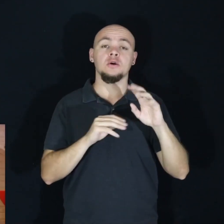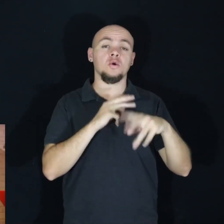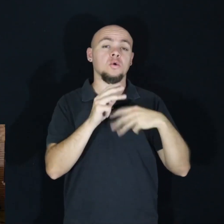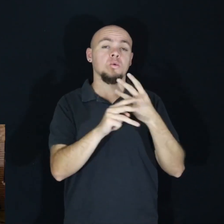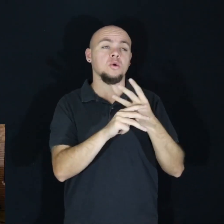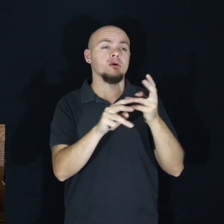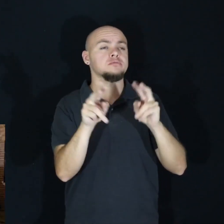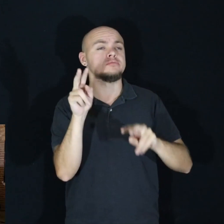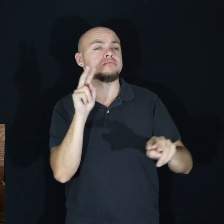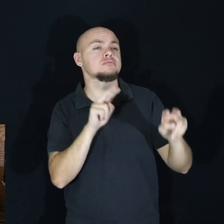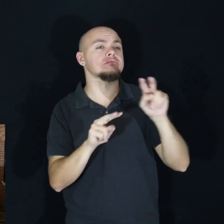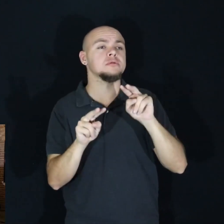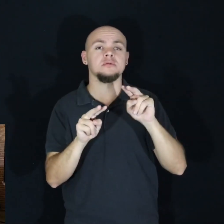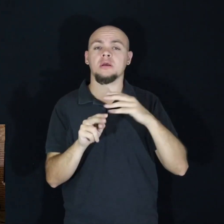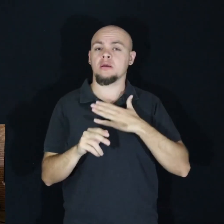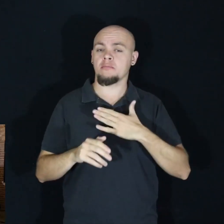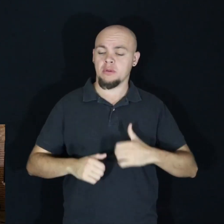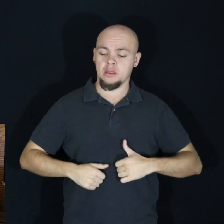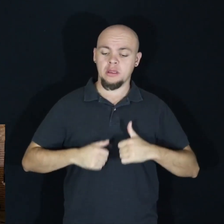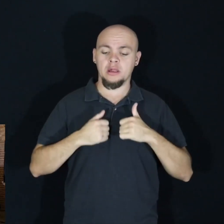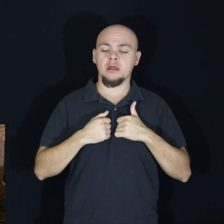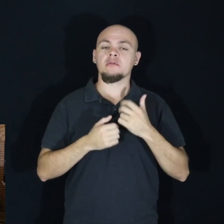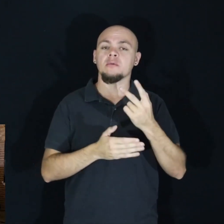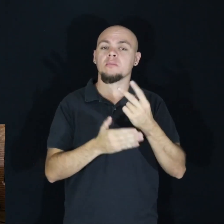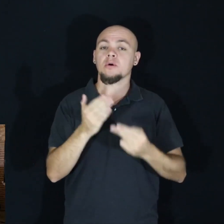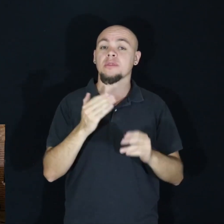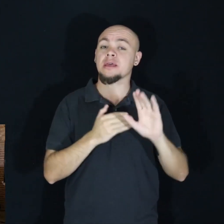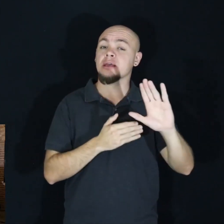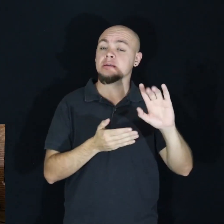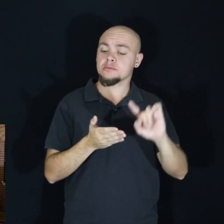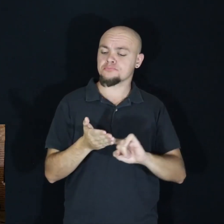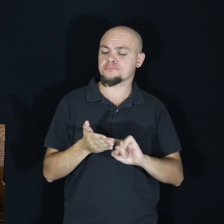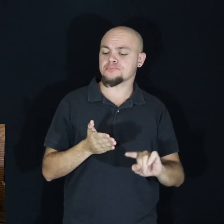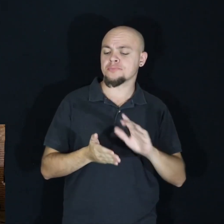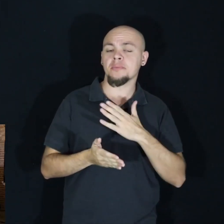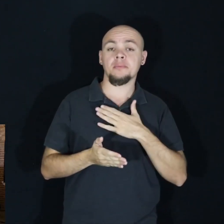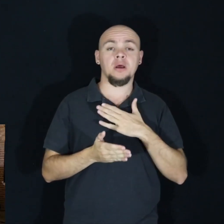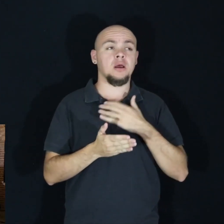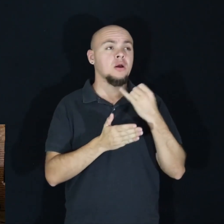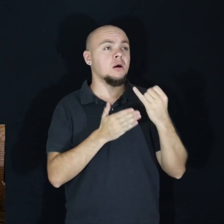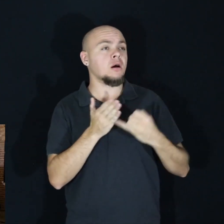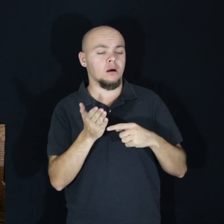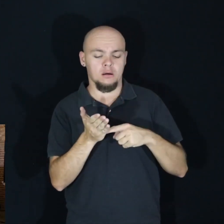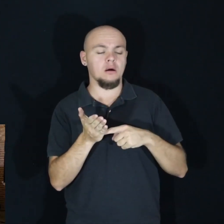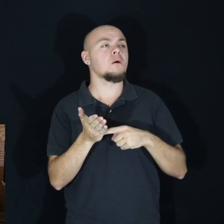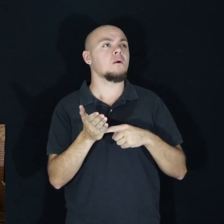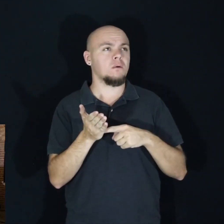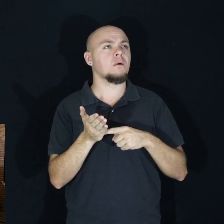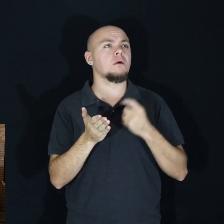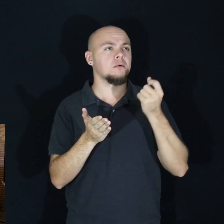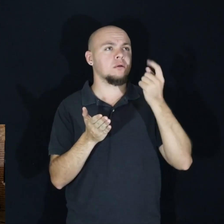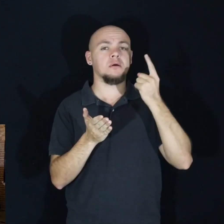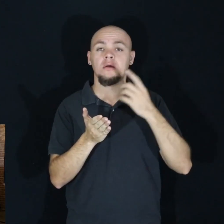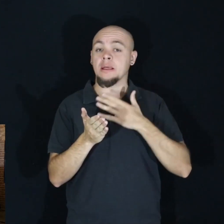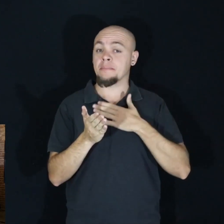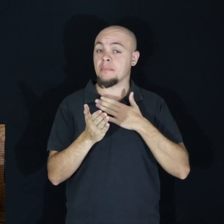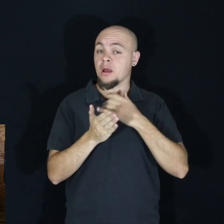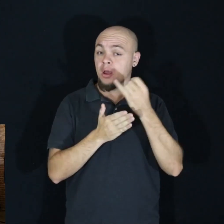world and of my life. His critique of my art brought me so far. He allowed me to develop my